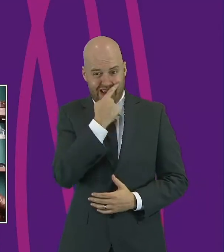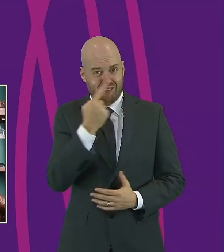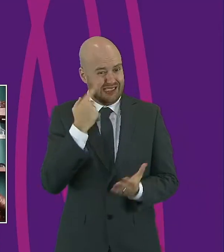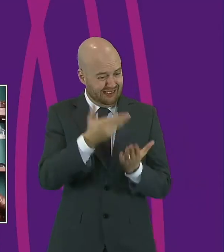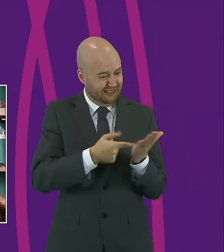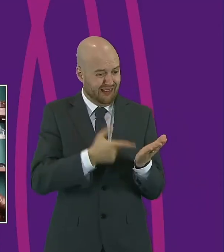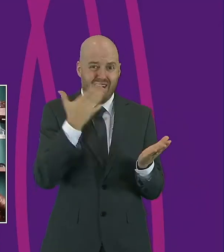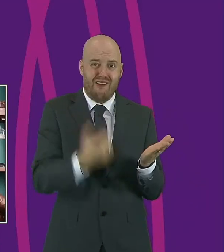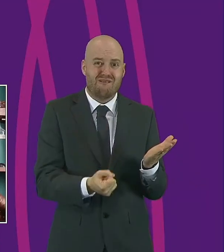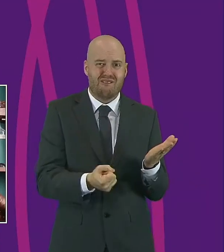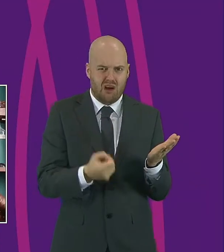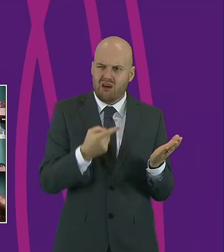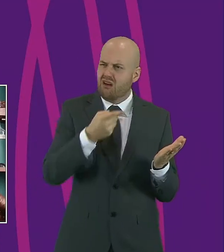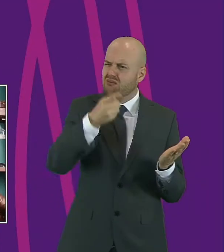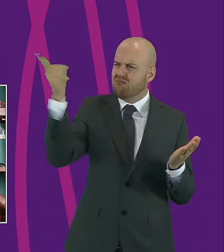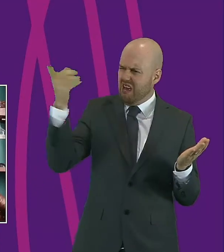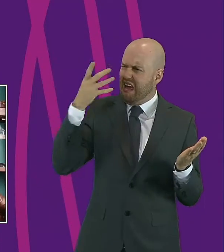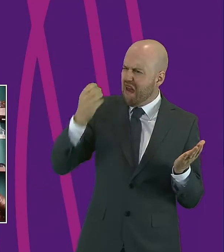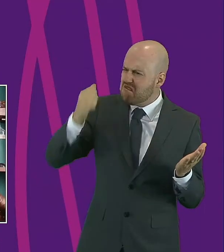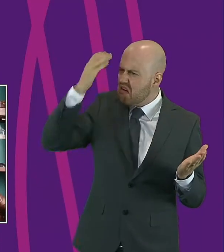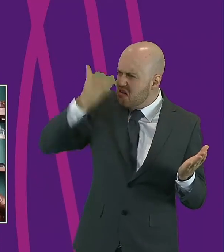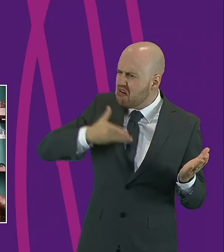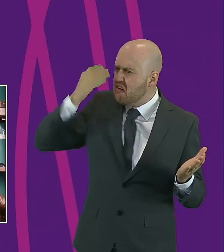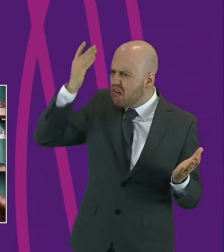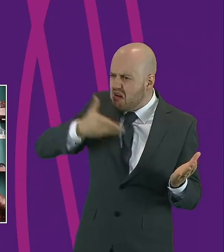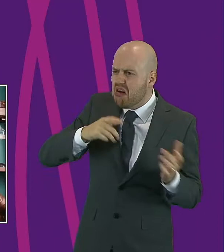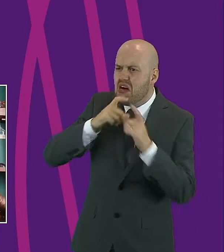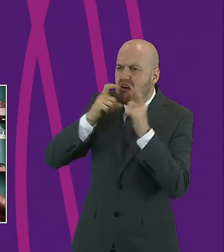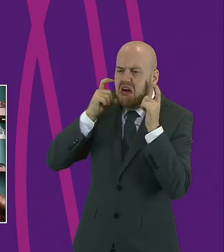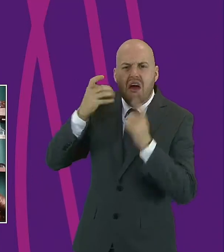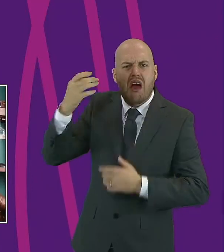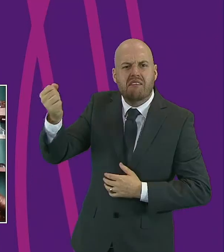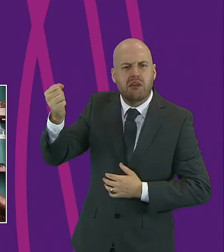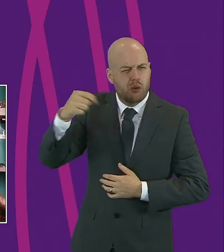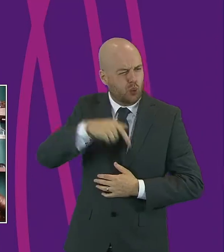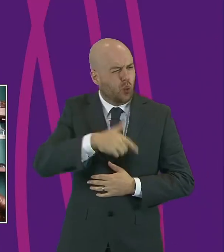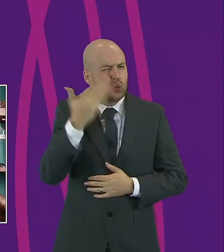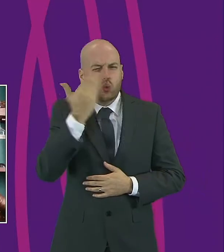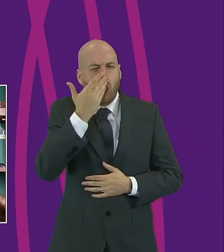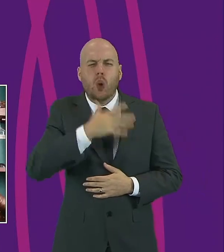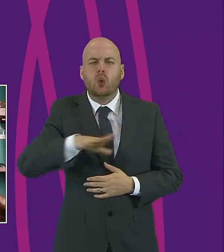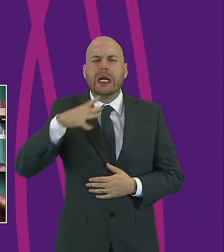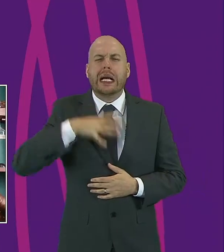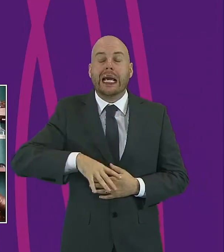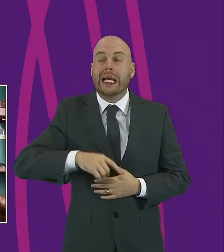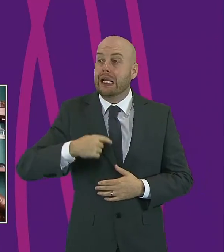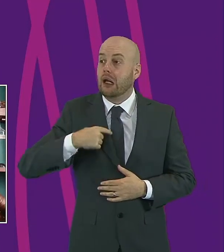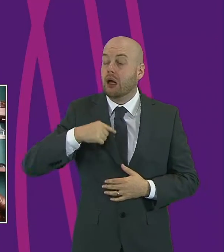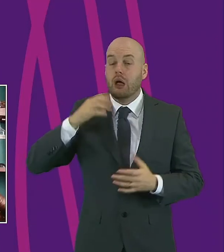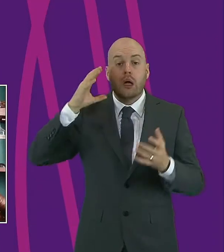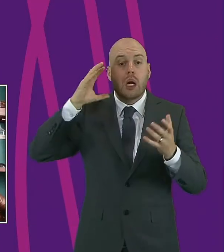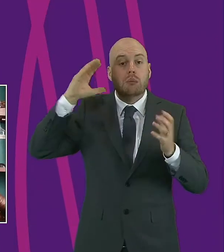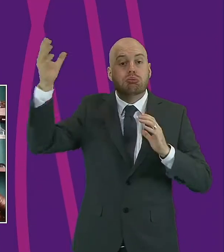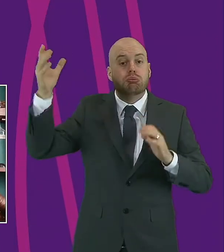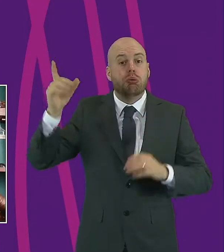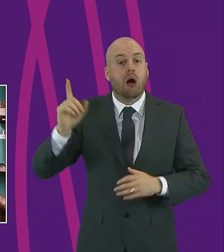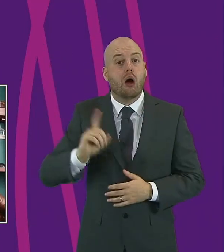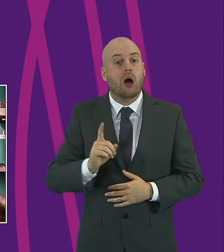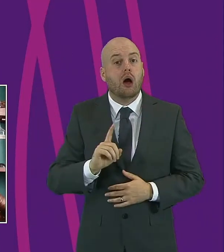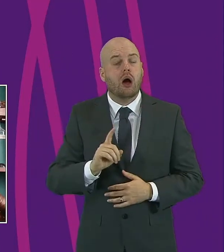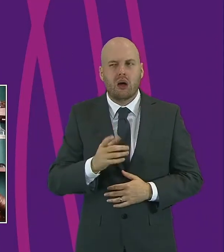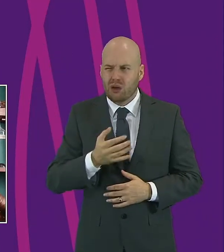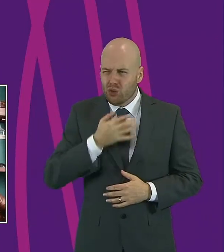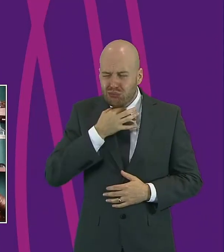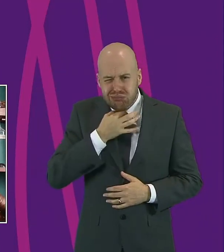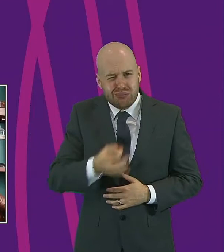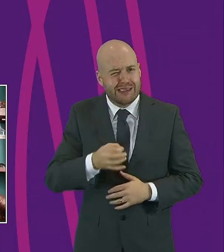spaces. And it's just not credible to say that transmission simply won't happen in schools when we know that the risk exists